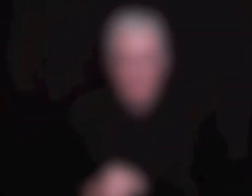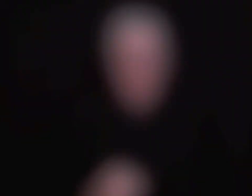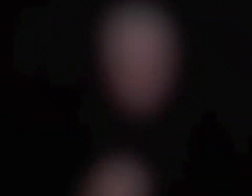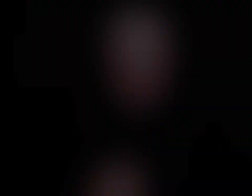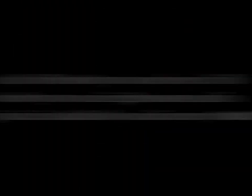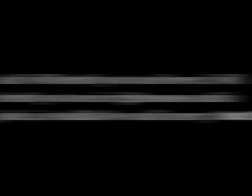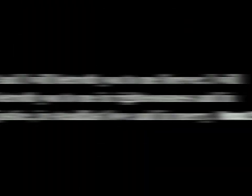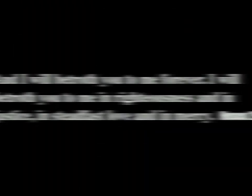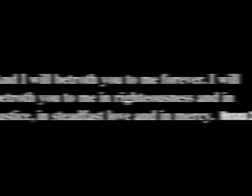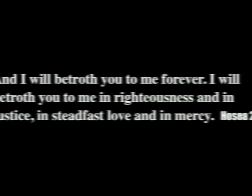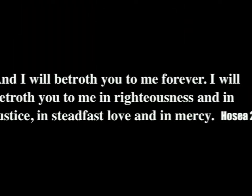them.